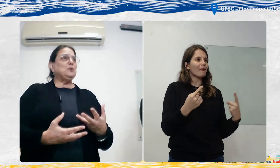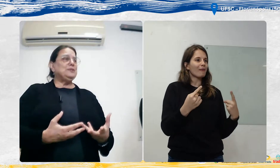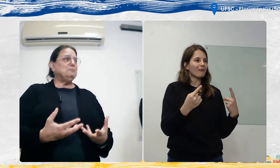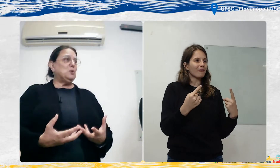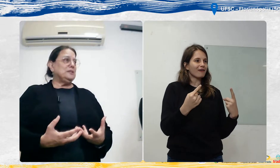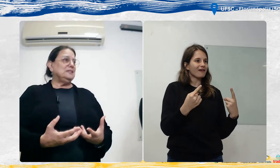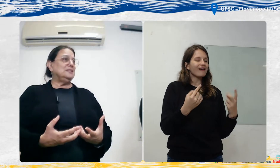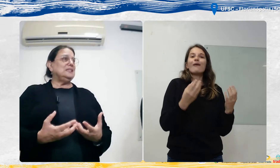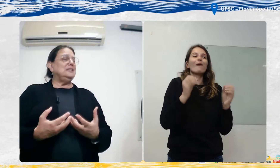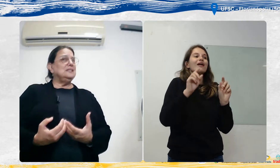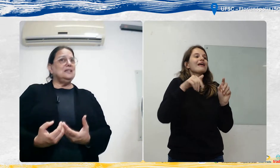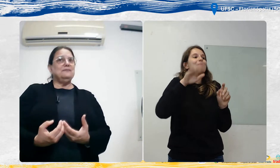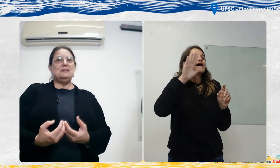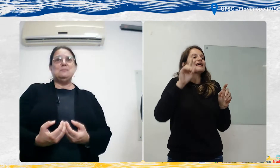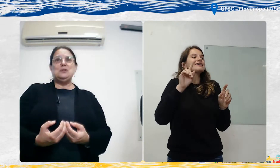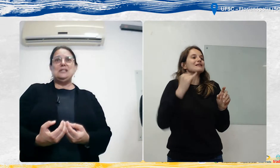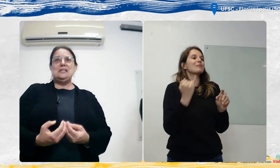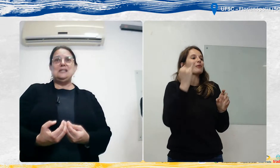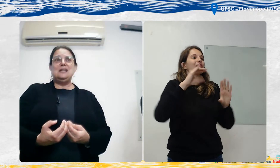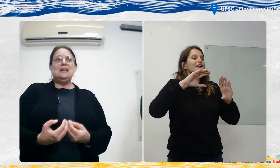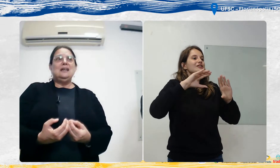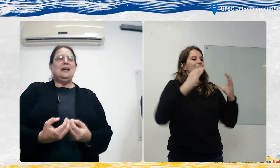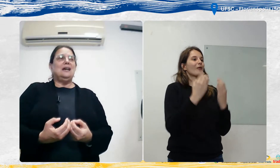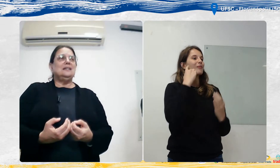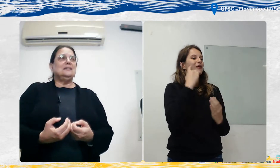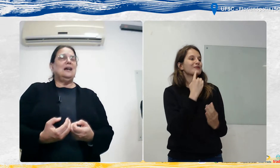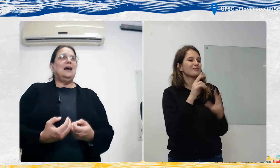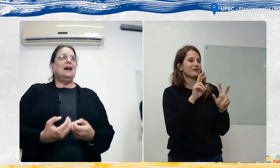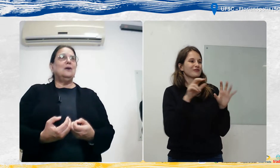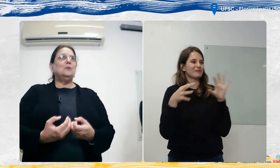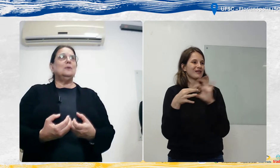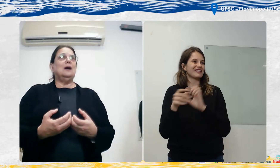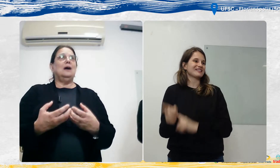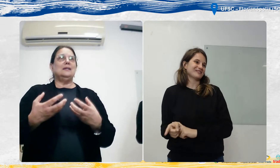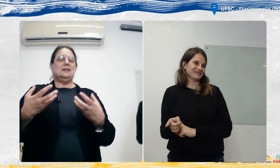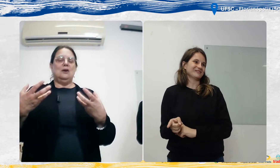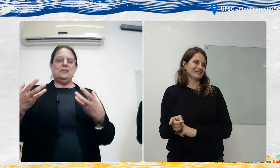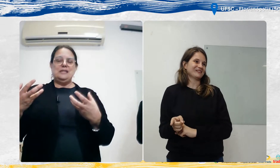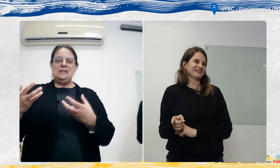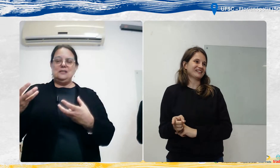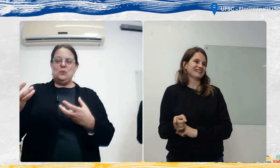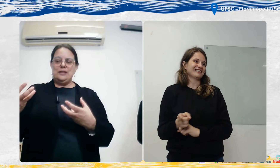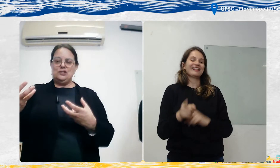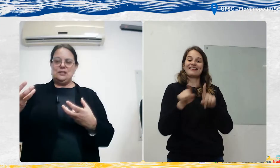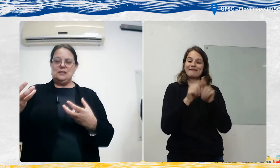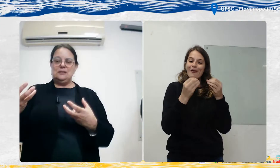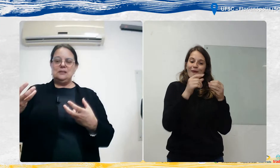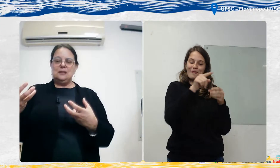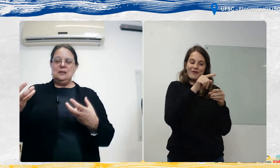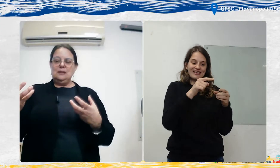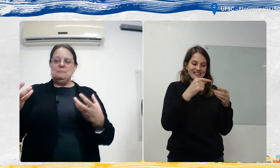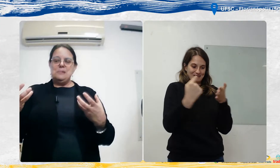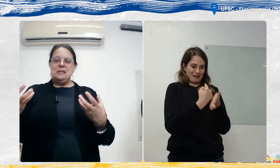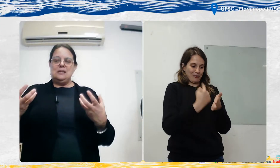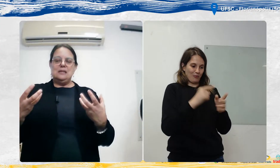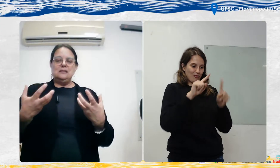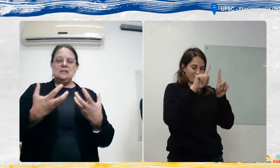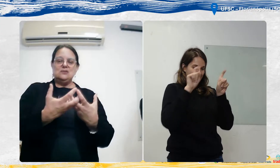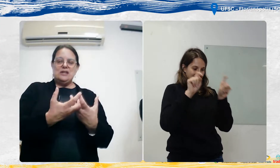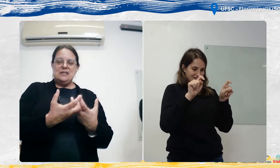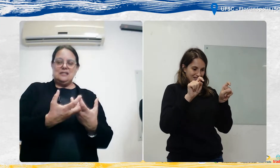of most importance in the deaf community? And how are these questions